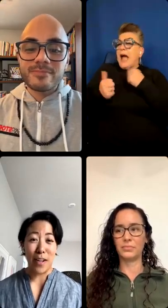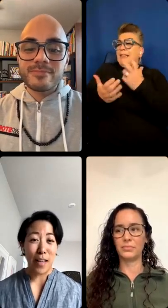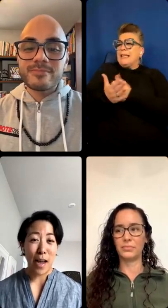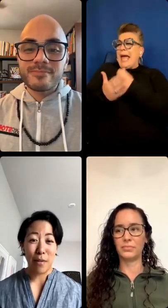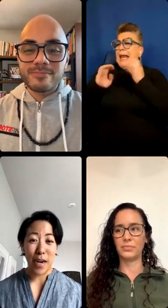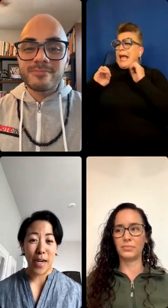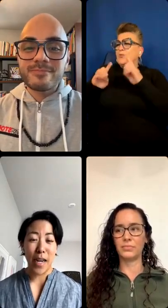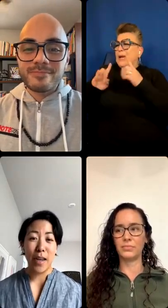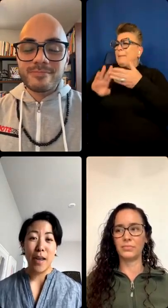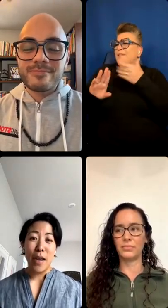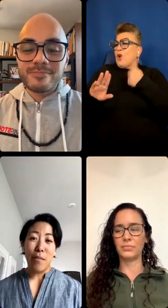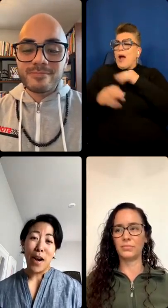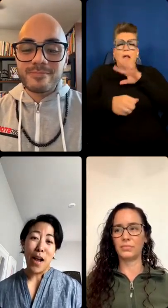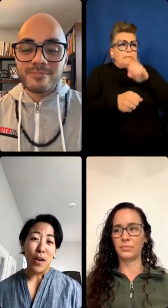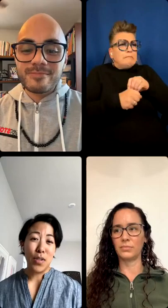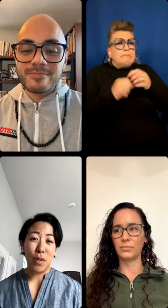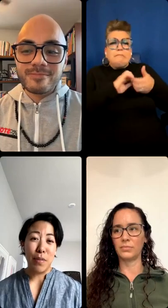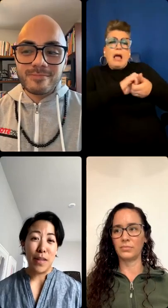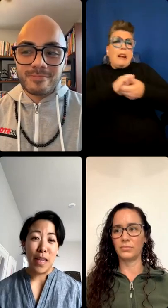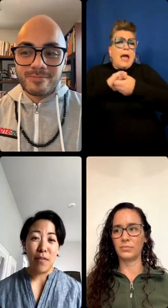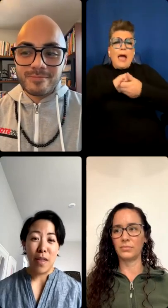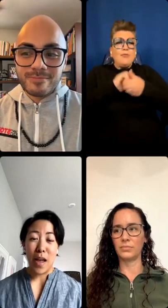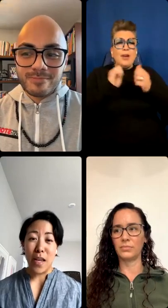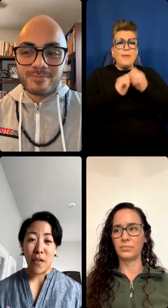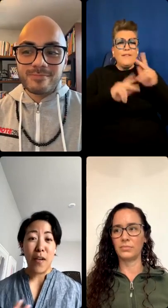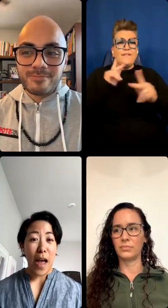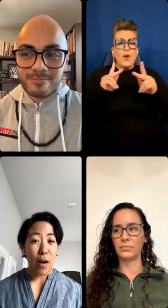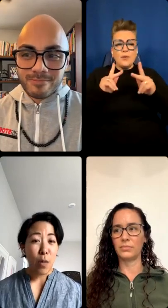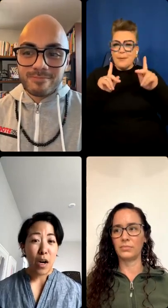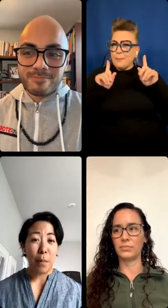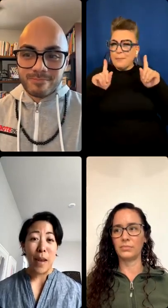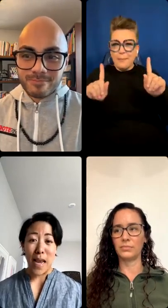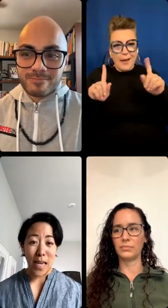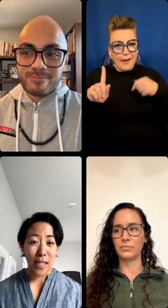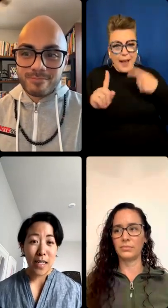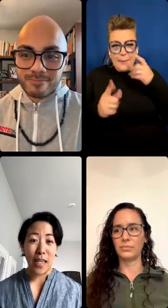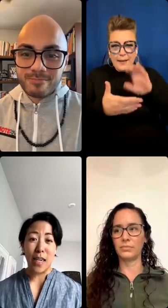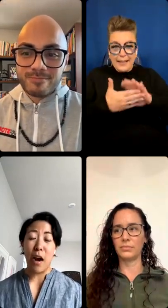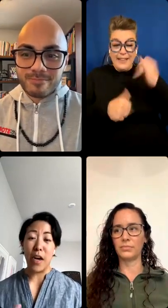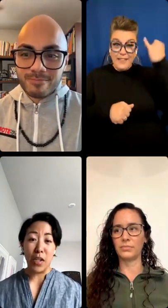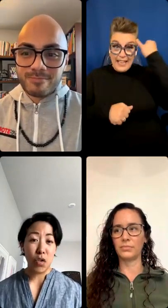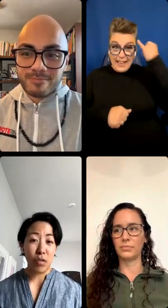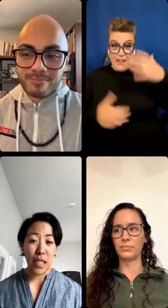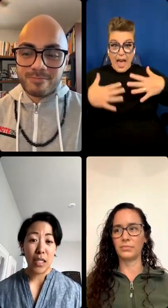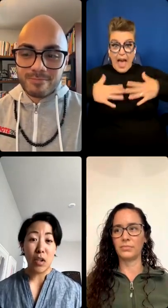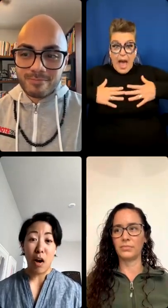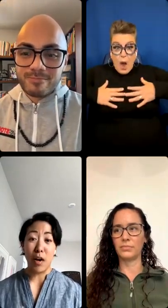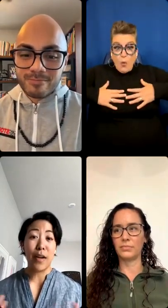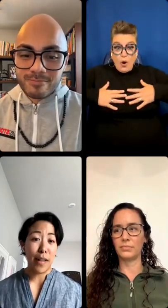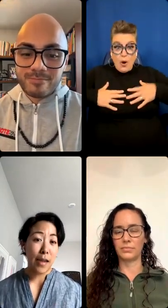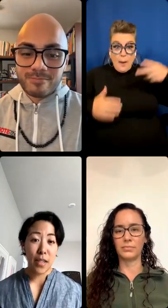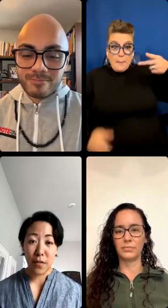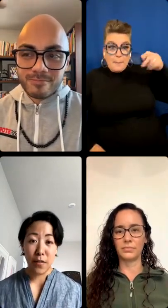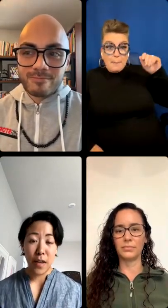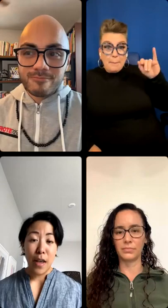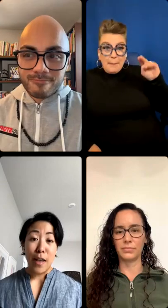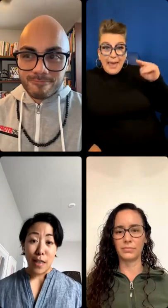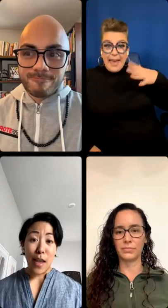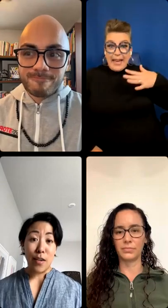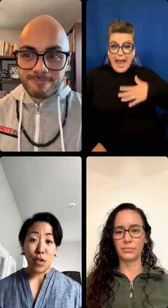before collaborating. But I also believe that if our pain and our injuries are